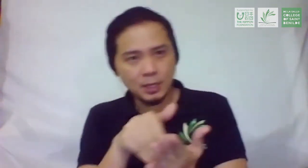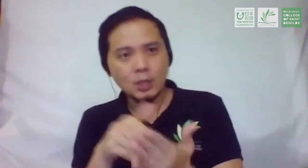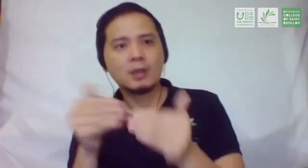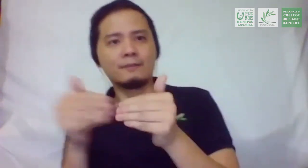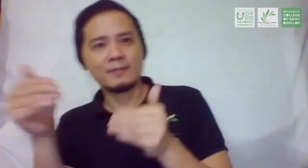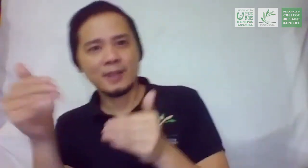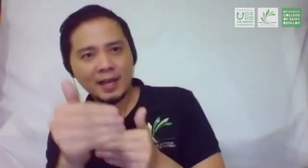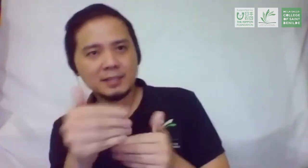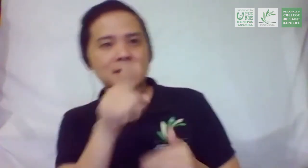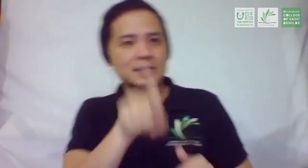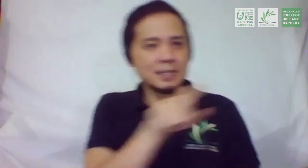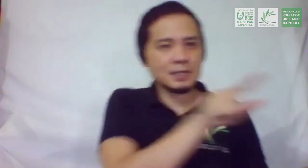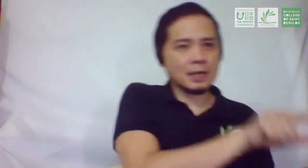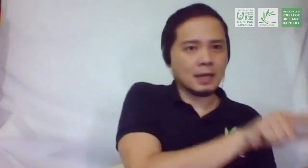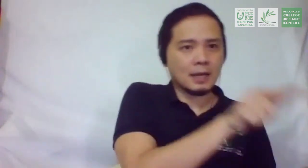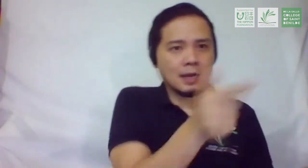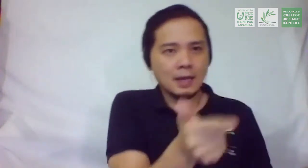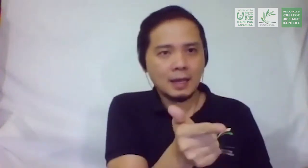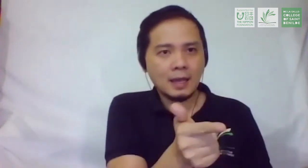introductory class.